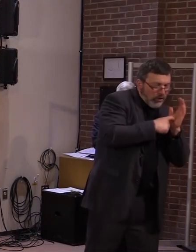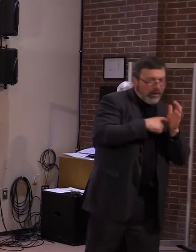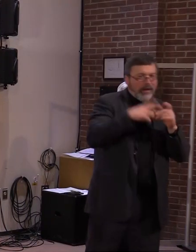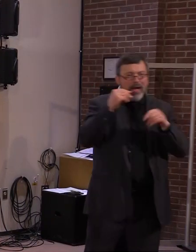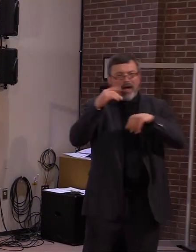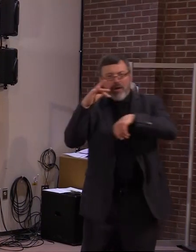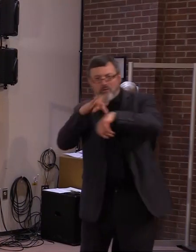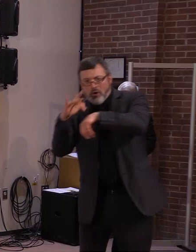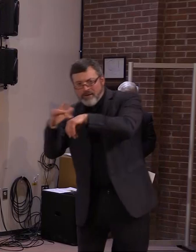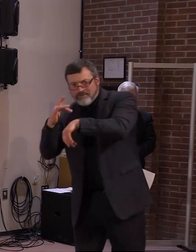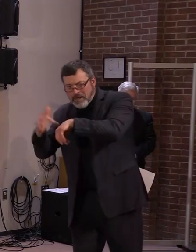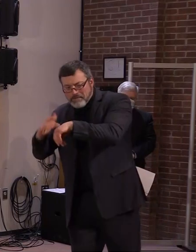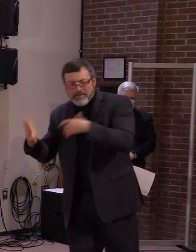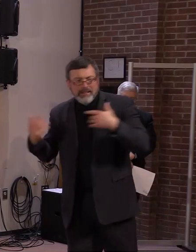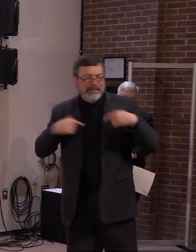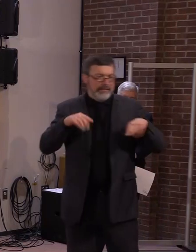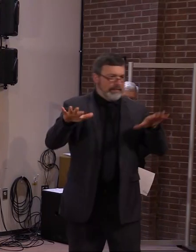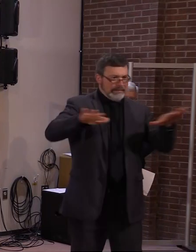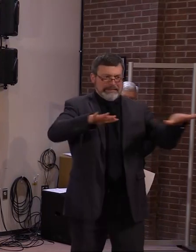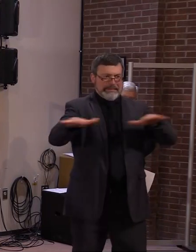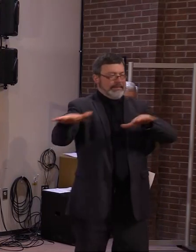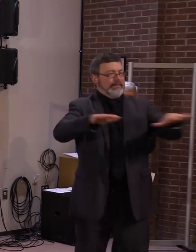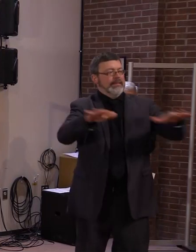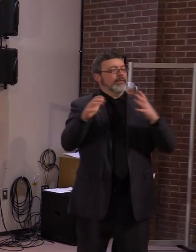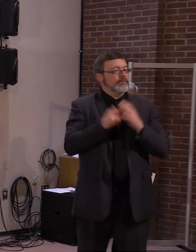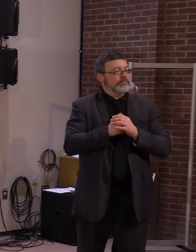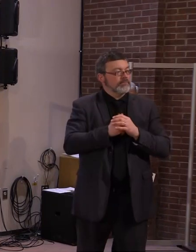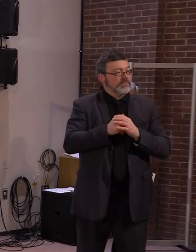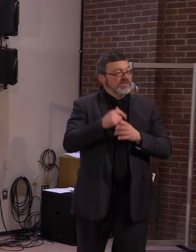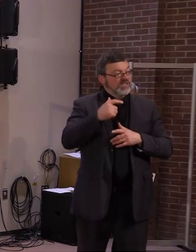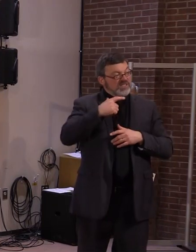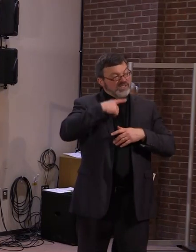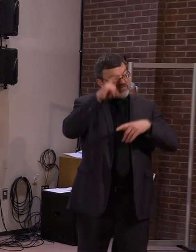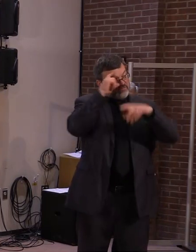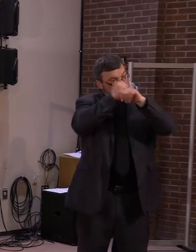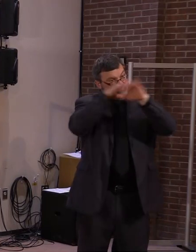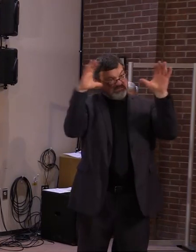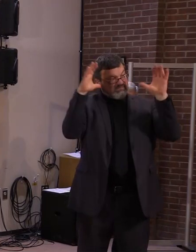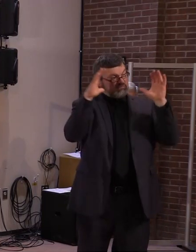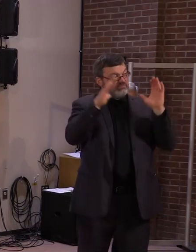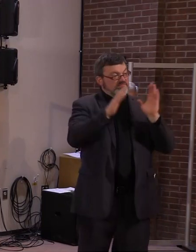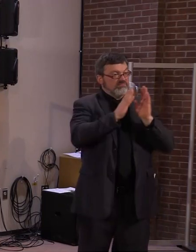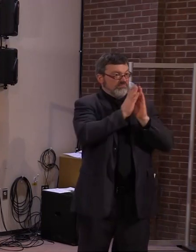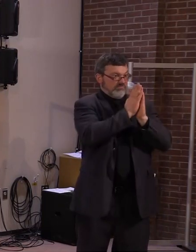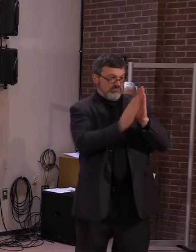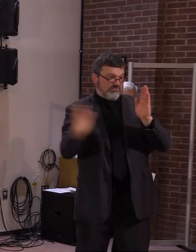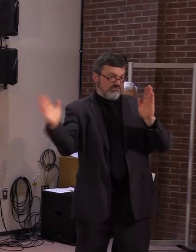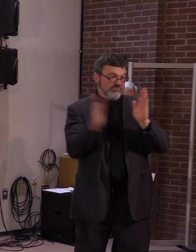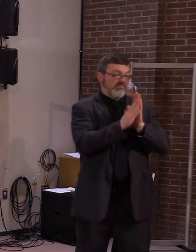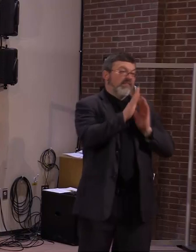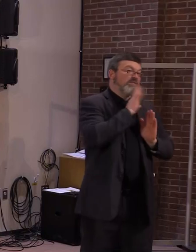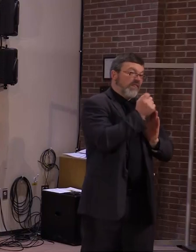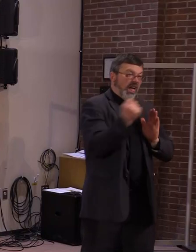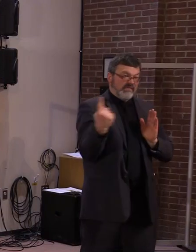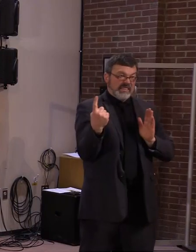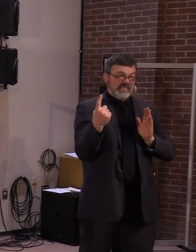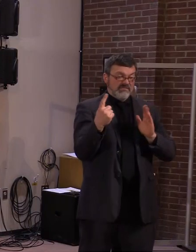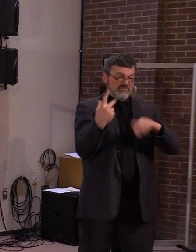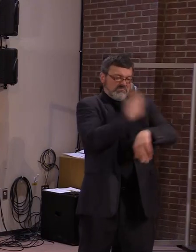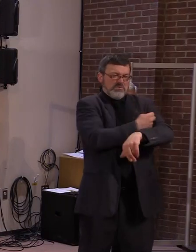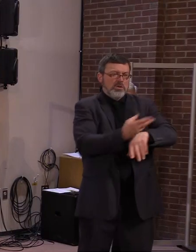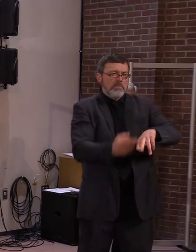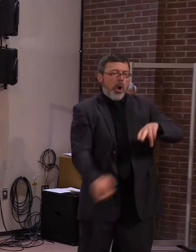As I mentioned, I expect our efforts in 5 through 11 vaccination will start to make a real difference in the operation of our schools, particularly elementary schools, by